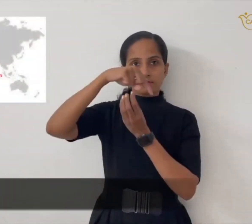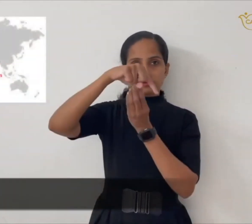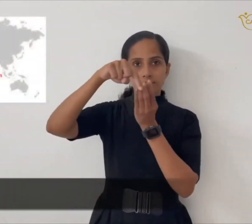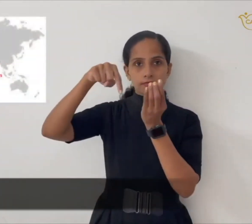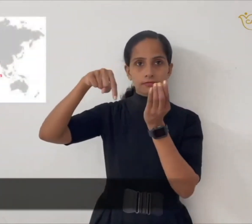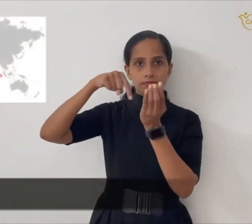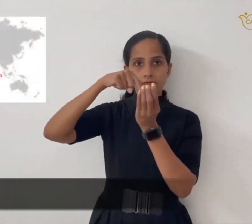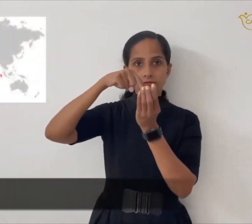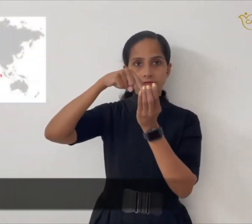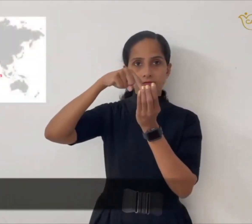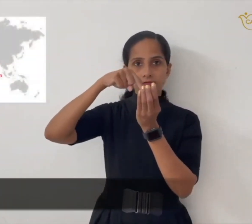Bhutan,